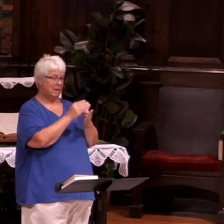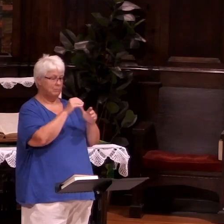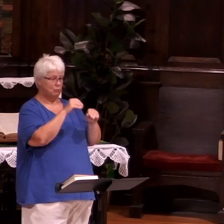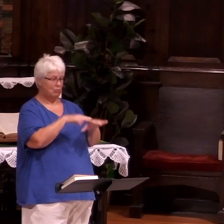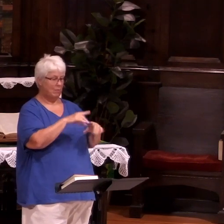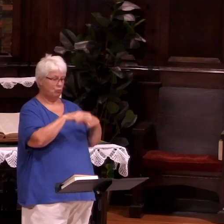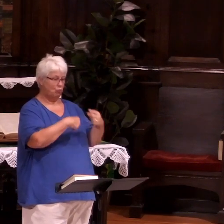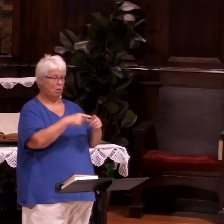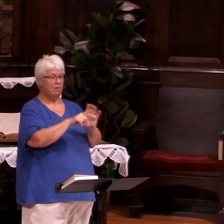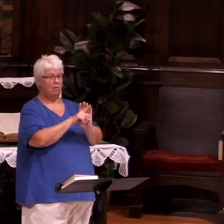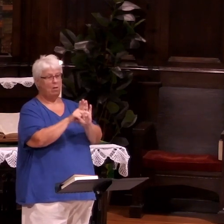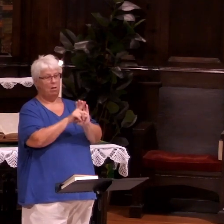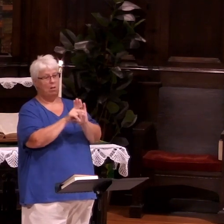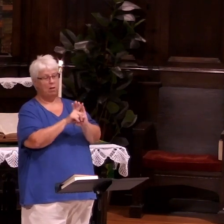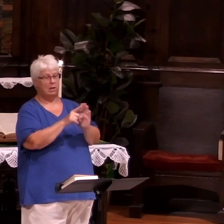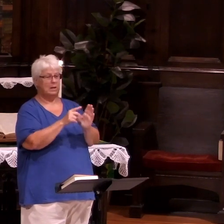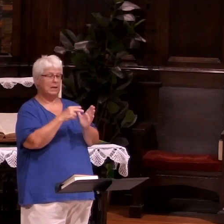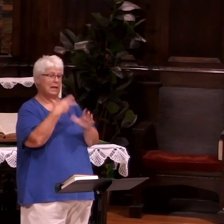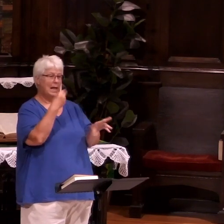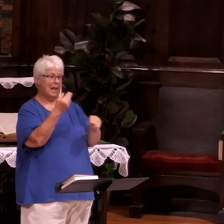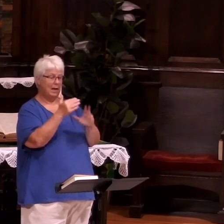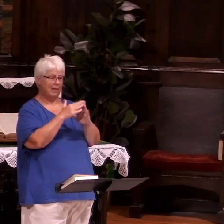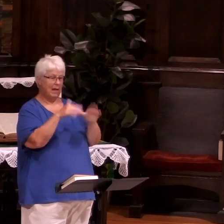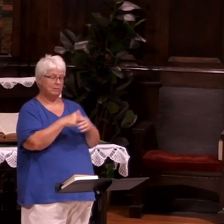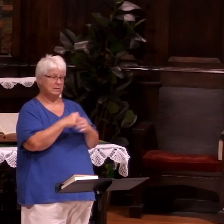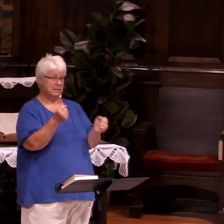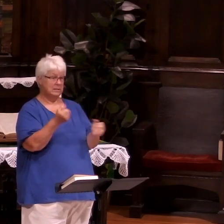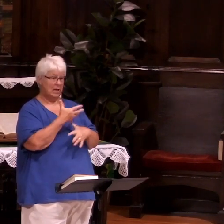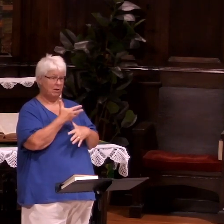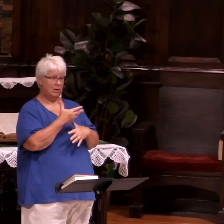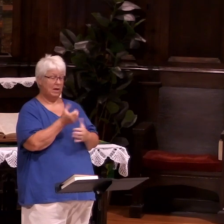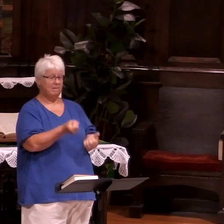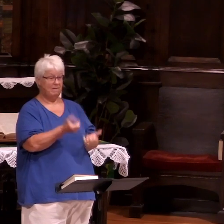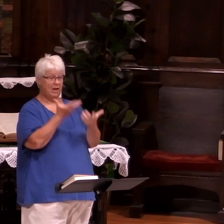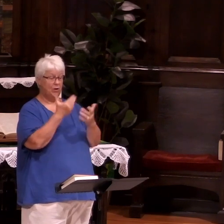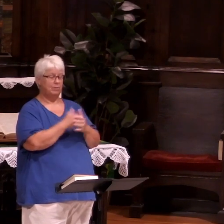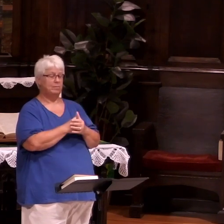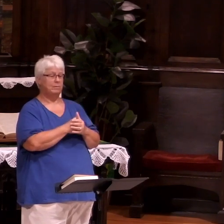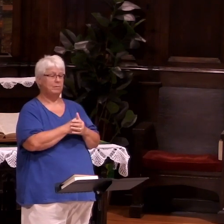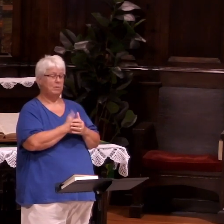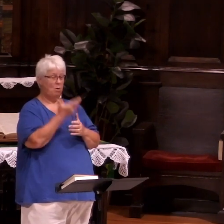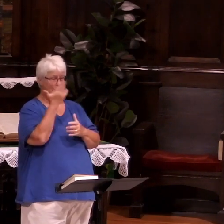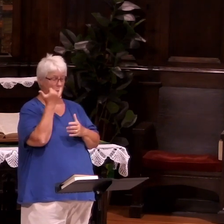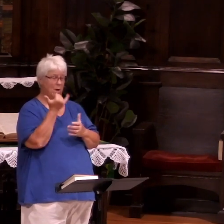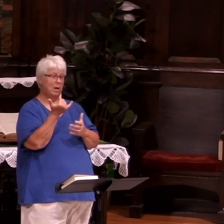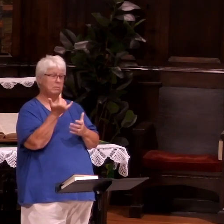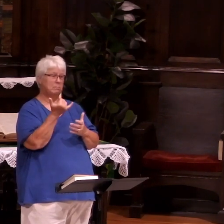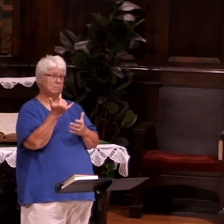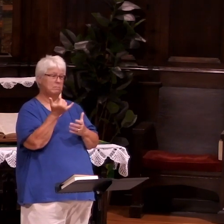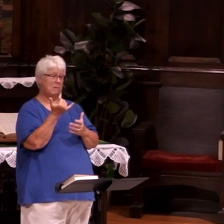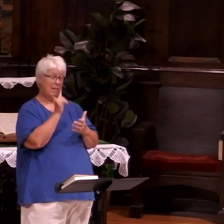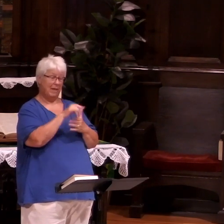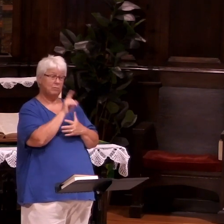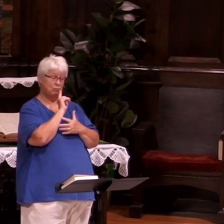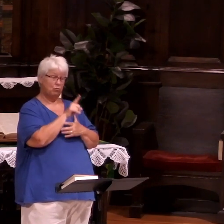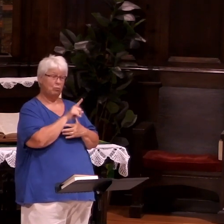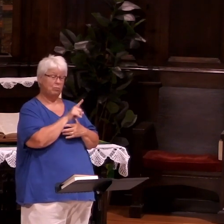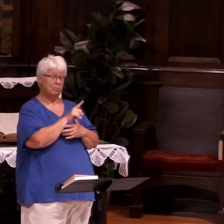roll. Smoke alarms going off. Get out of the house. Scary fire. So while that is